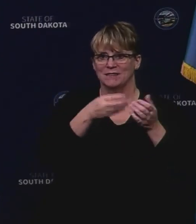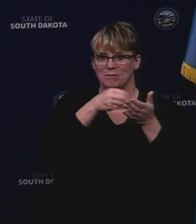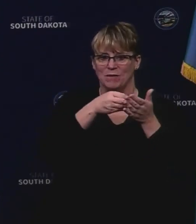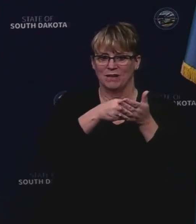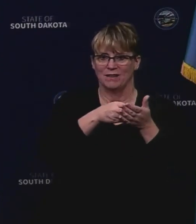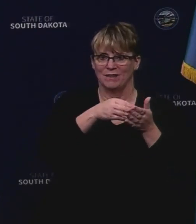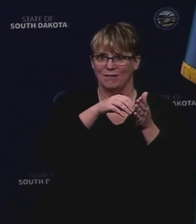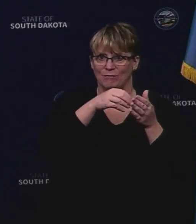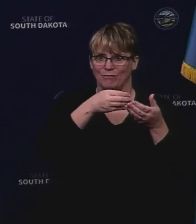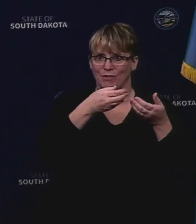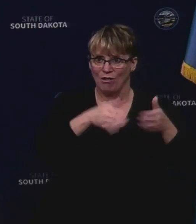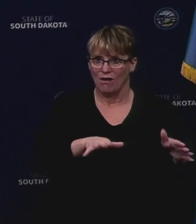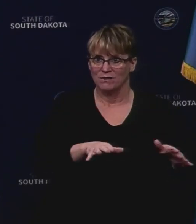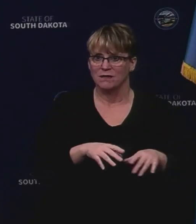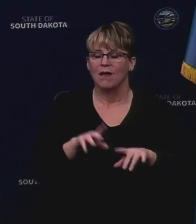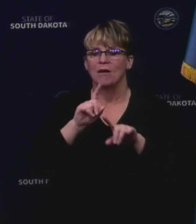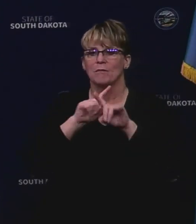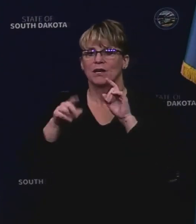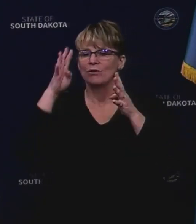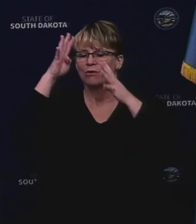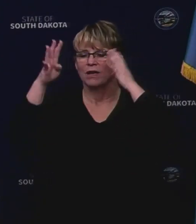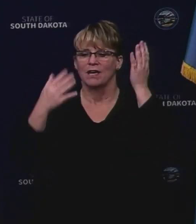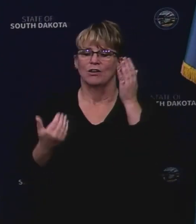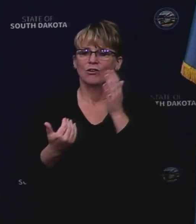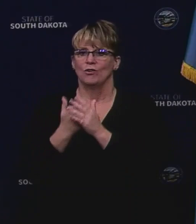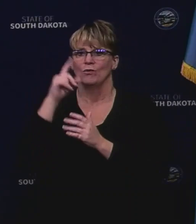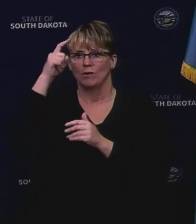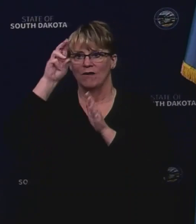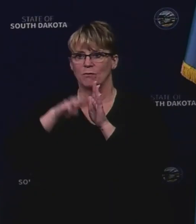What they want me to do is go out and create a bunch of new government